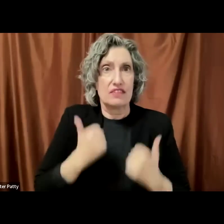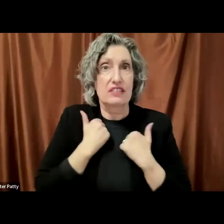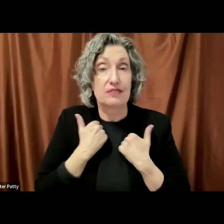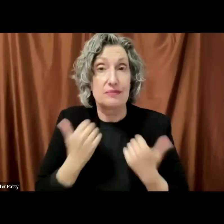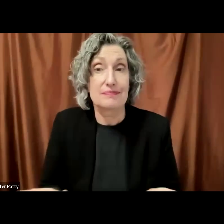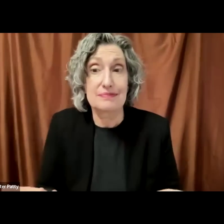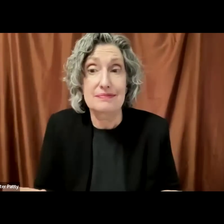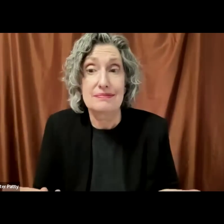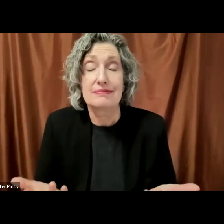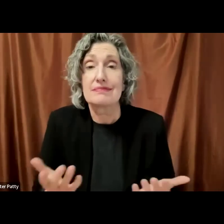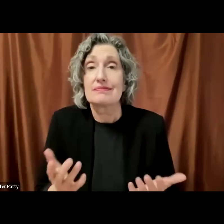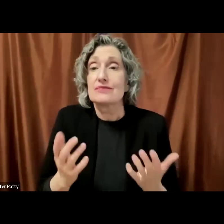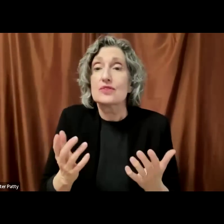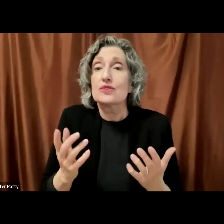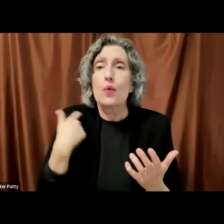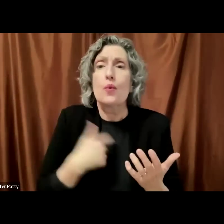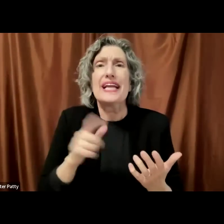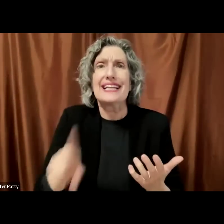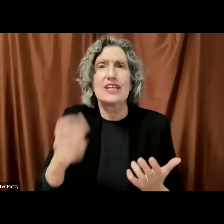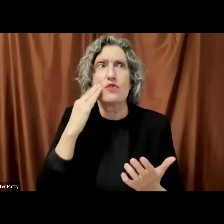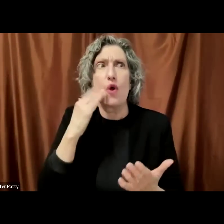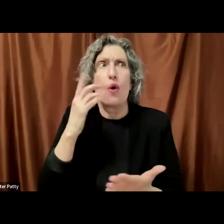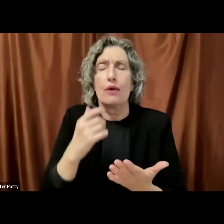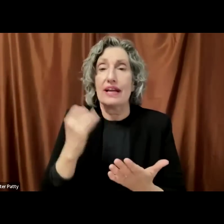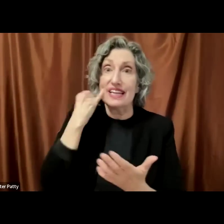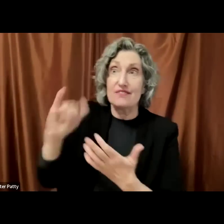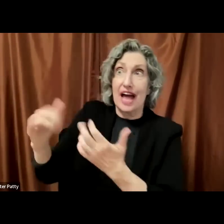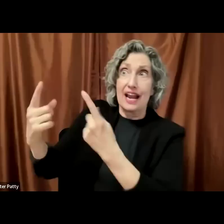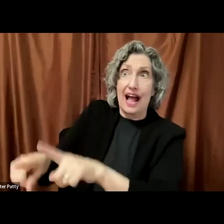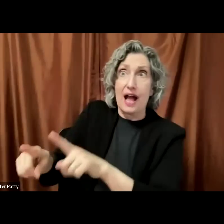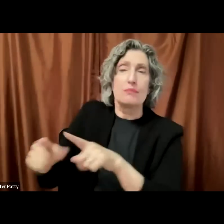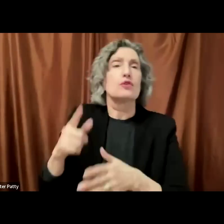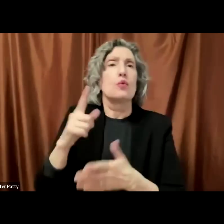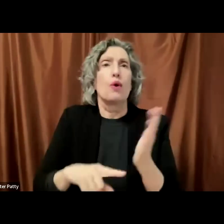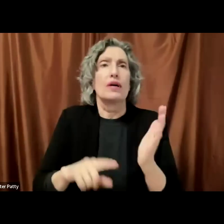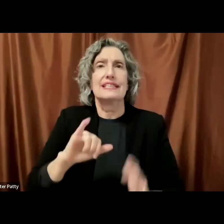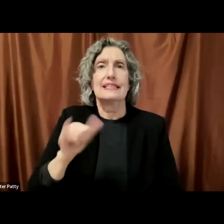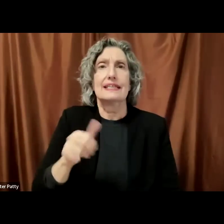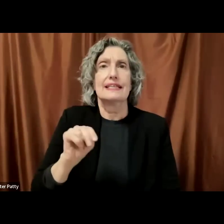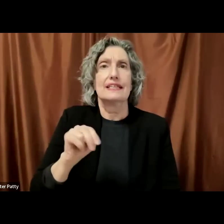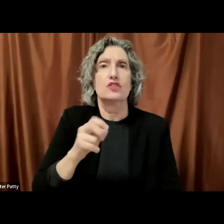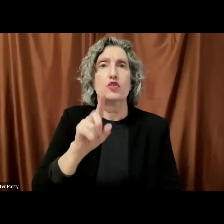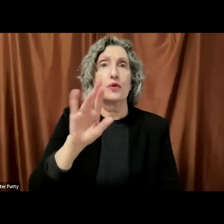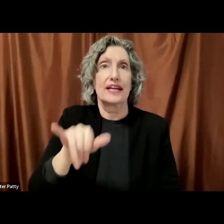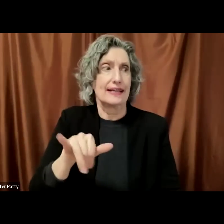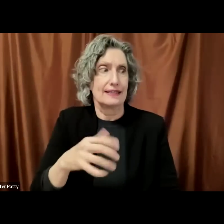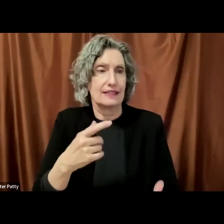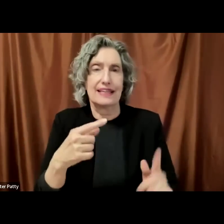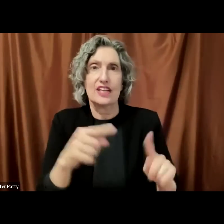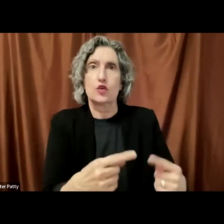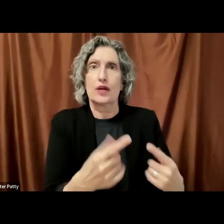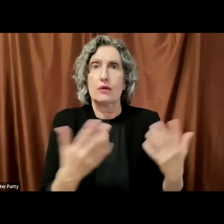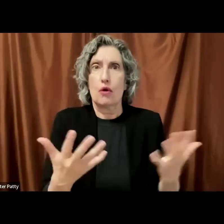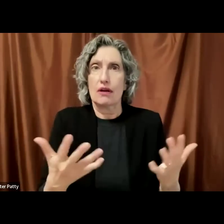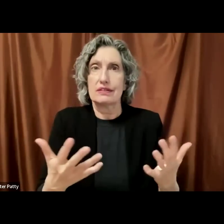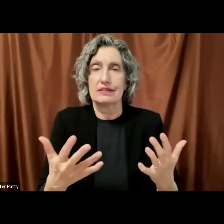that turns on what injury people are suffering as a result of these executive actions. And as you all know better than anyone, the